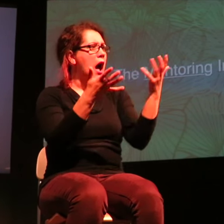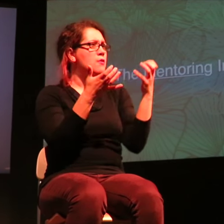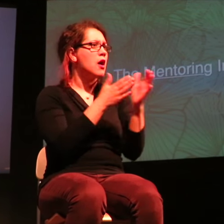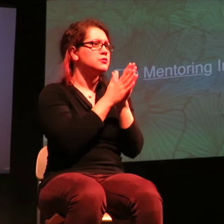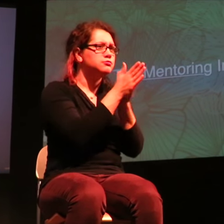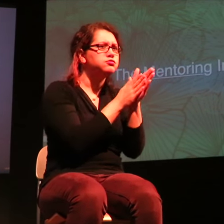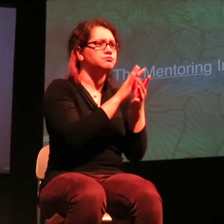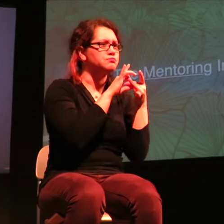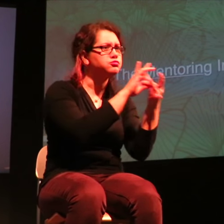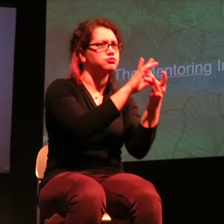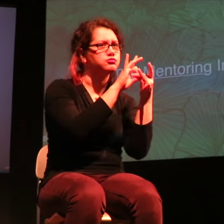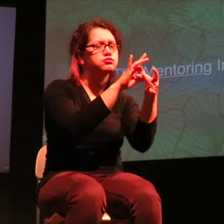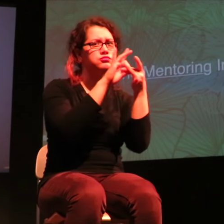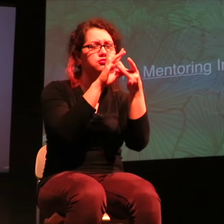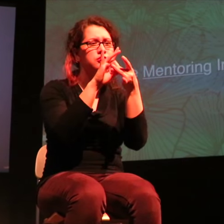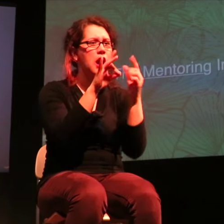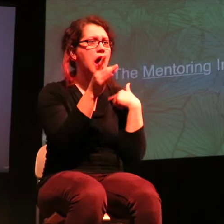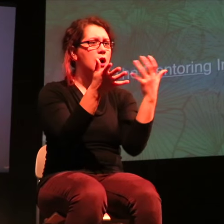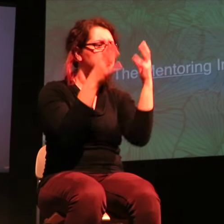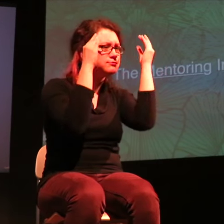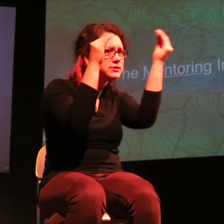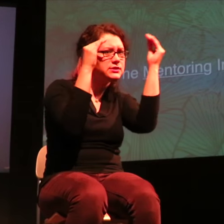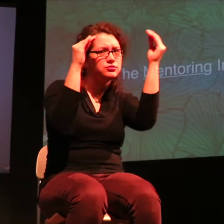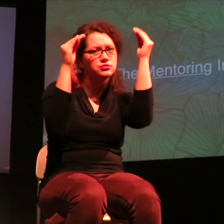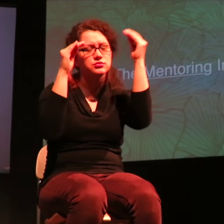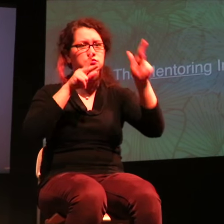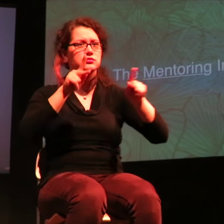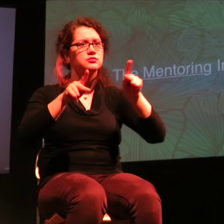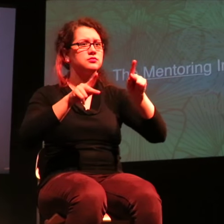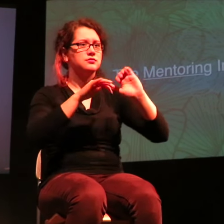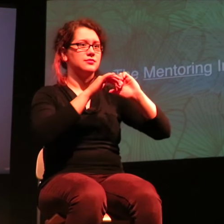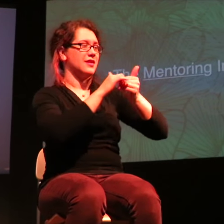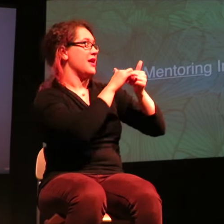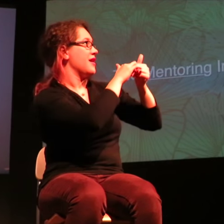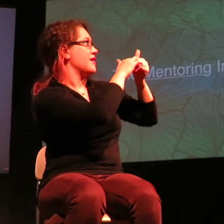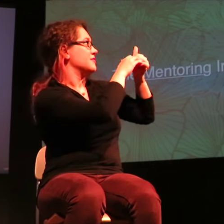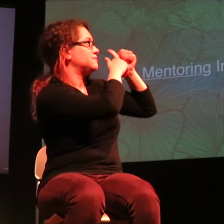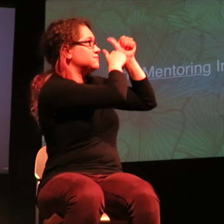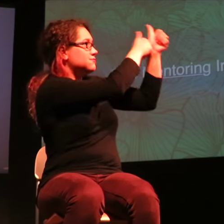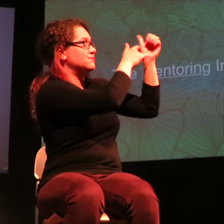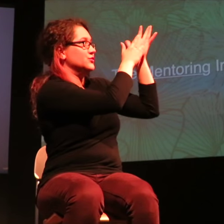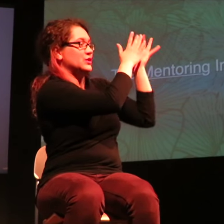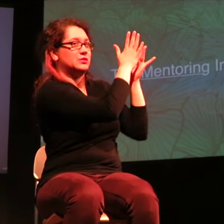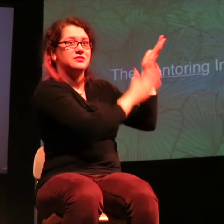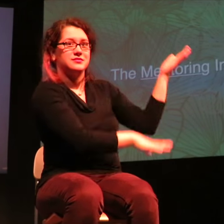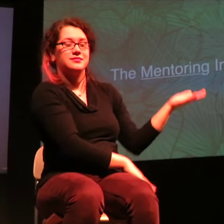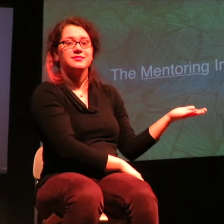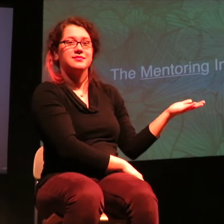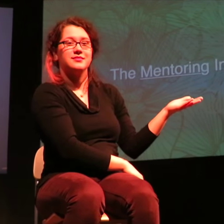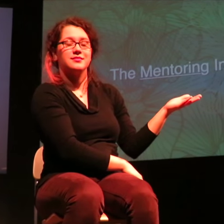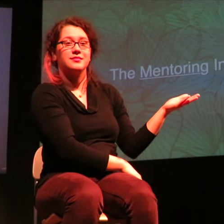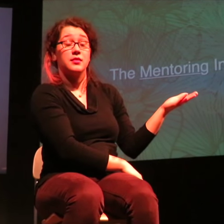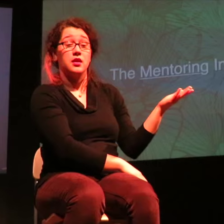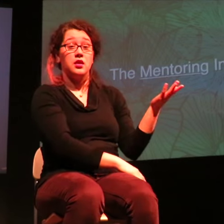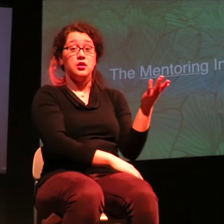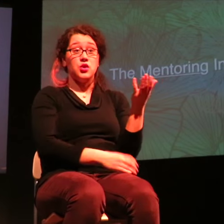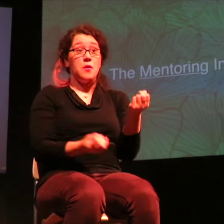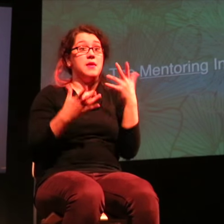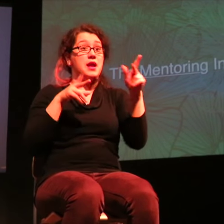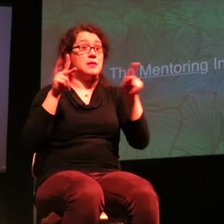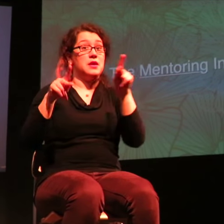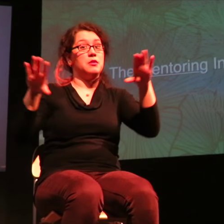teaching people what it means to follow Jesus. And so what we've done is we've got a bunch of people who are